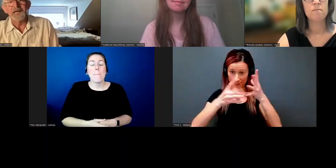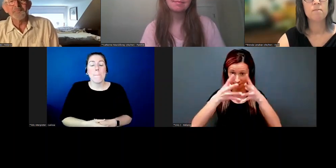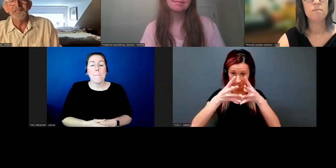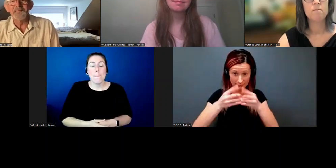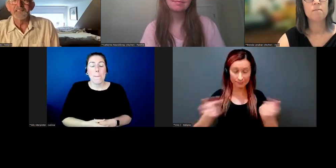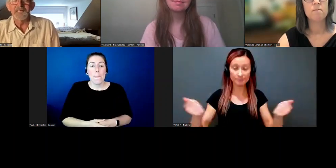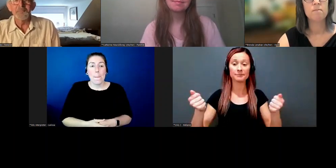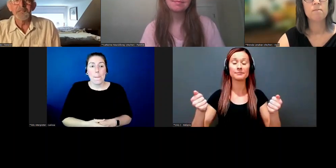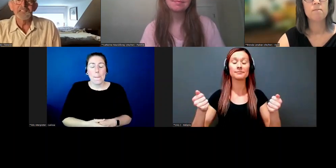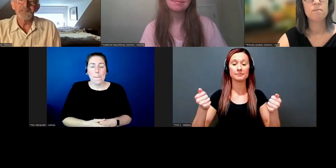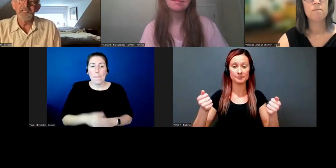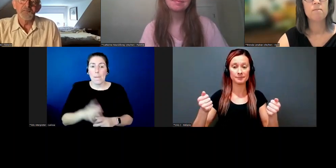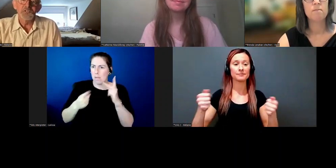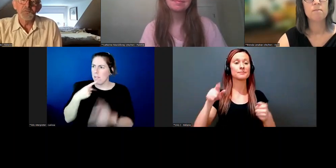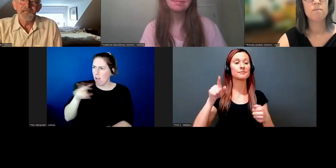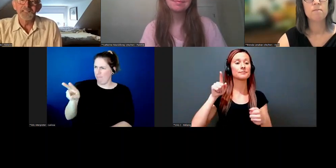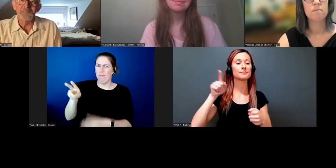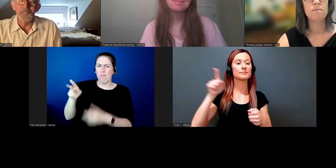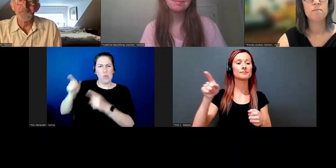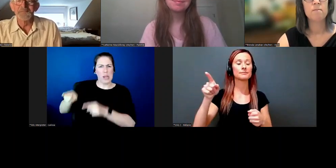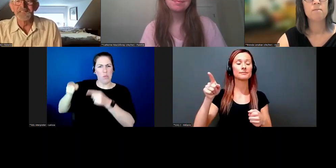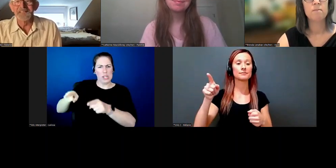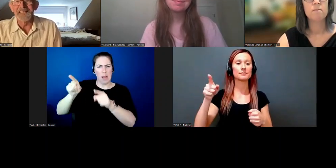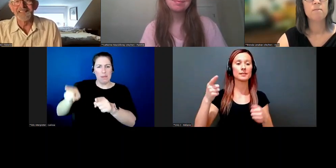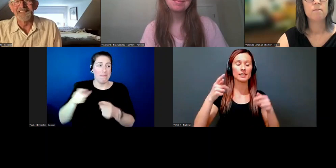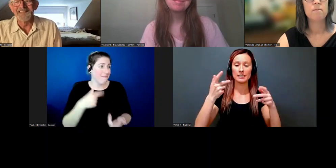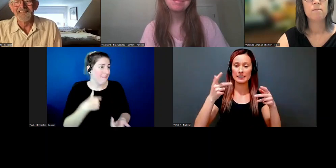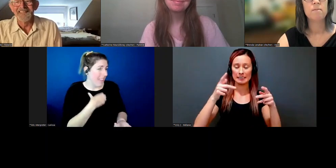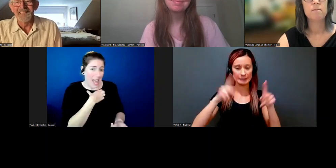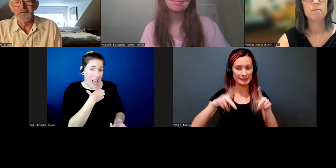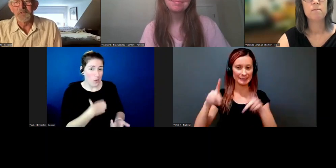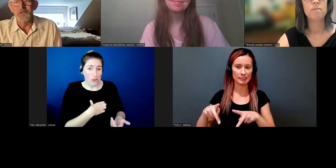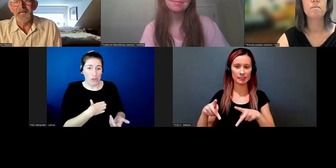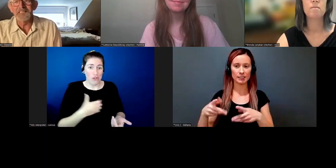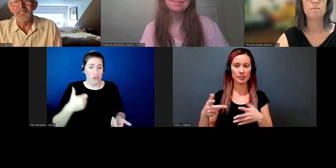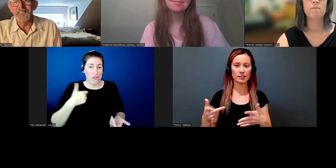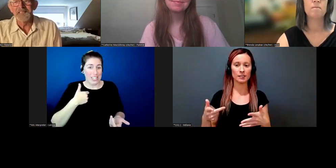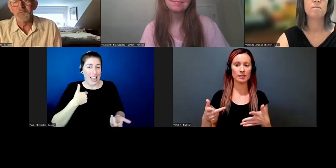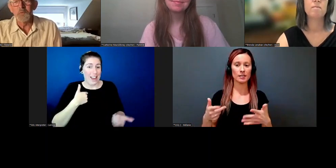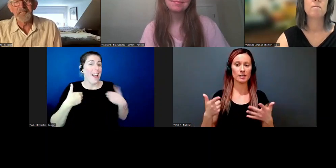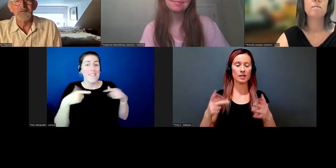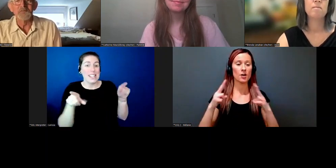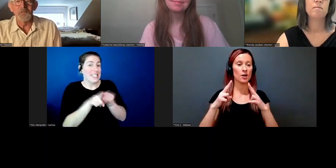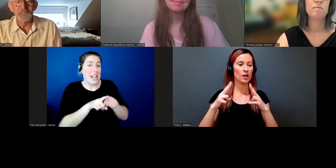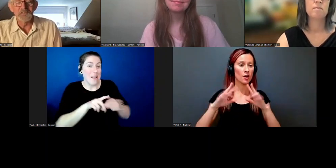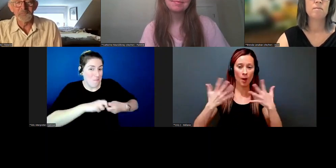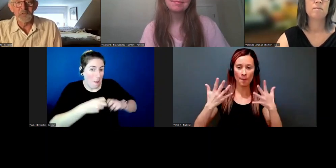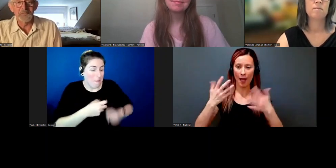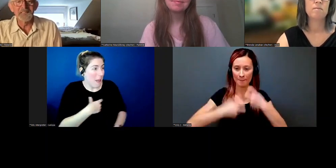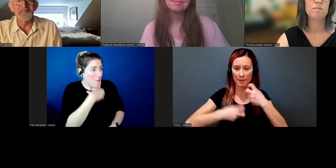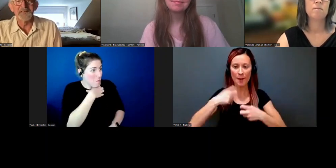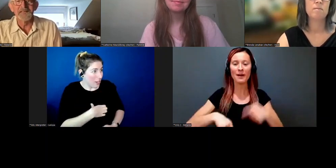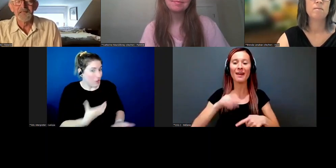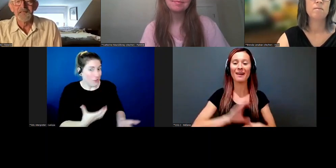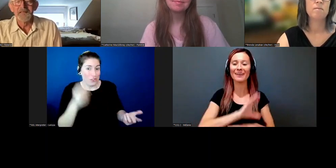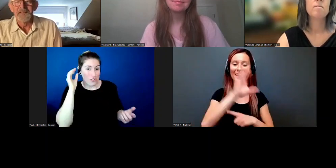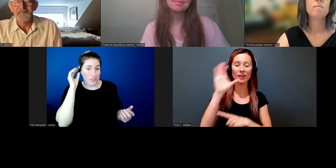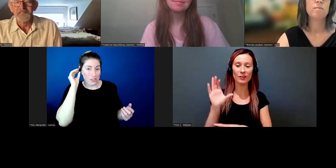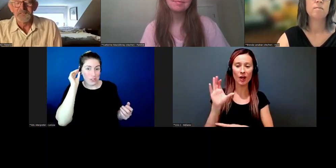is happening and that's happening, I say, yeah, I wish we had that problem here in Canada, that we could actually weed out what wasn't supposed to be